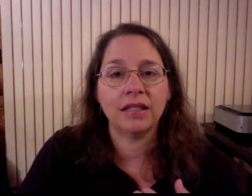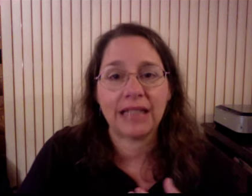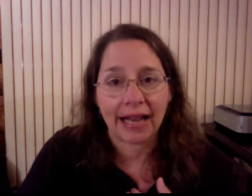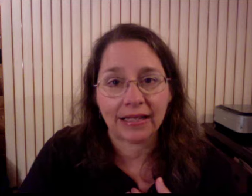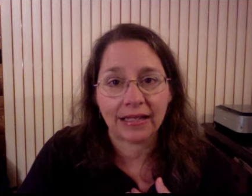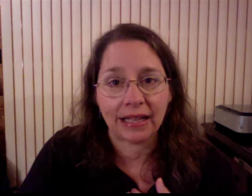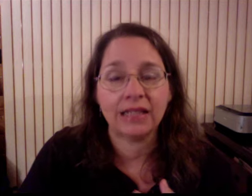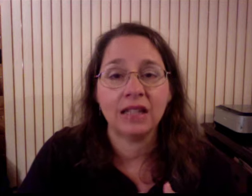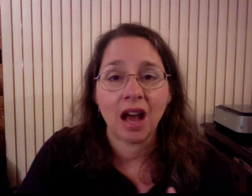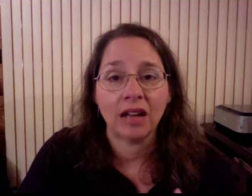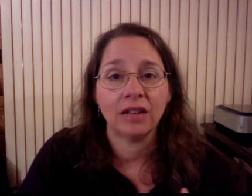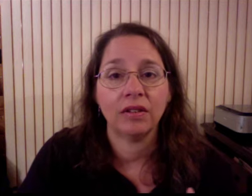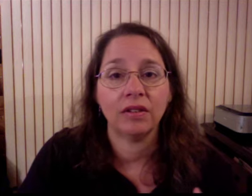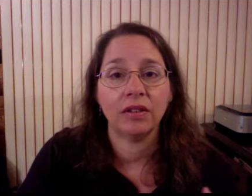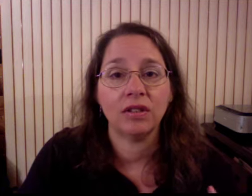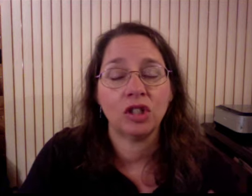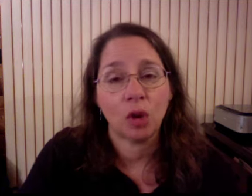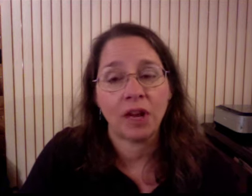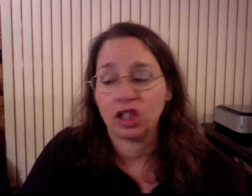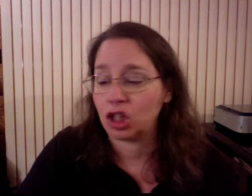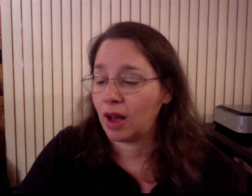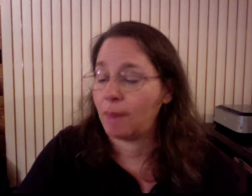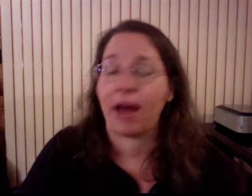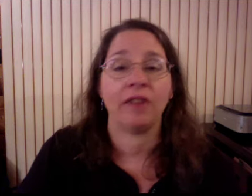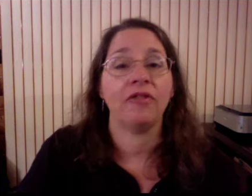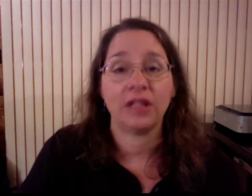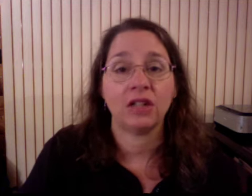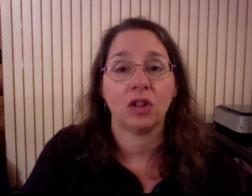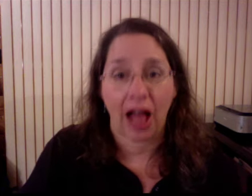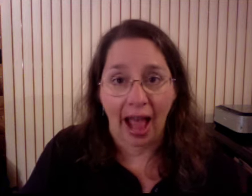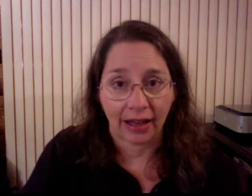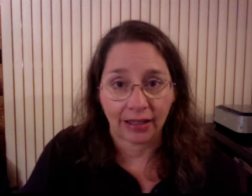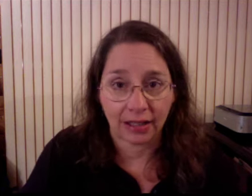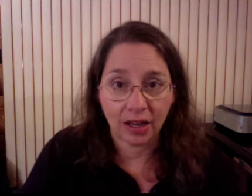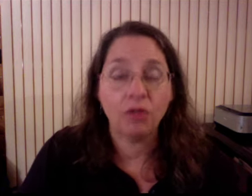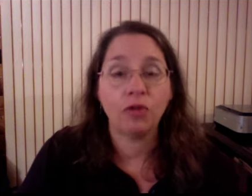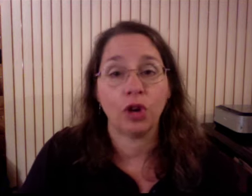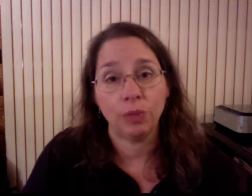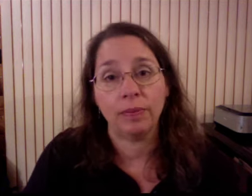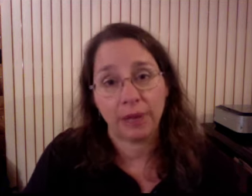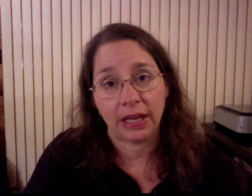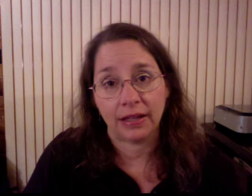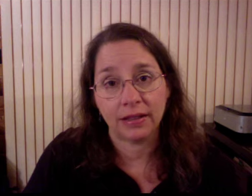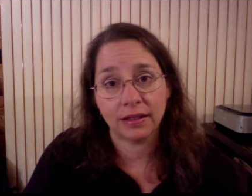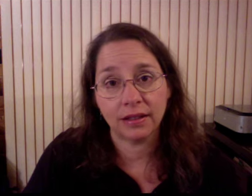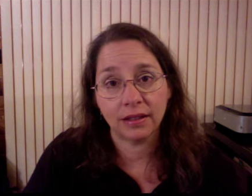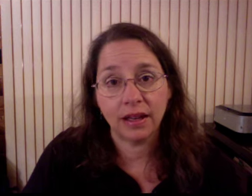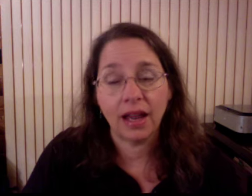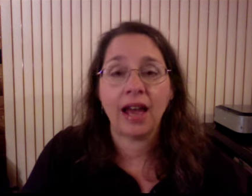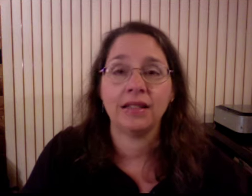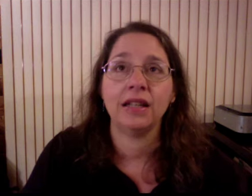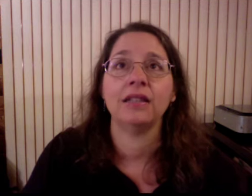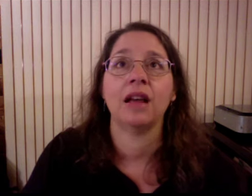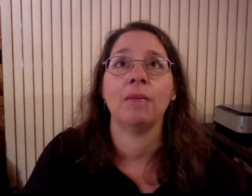Sex is not so much about a physical act for human beings as it is about